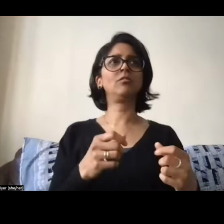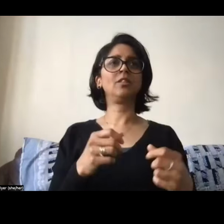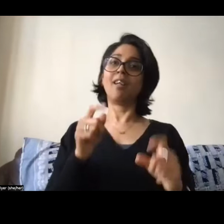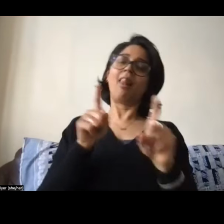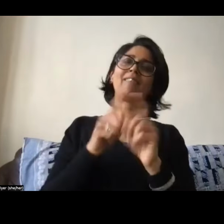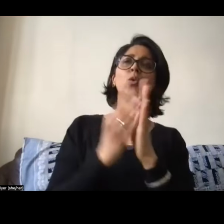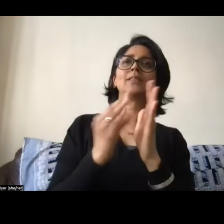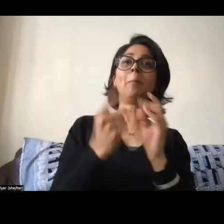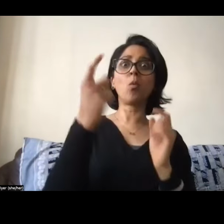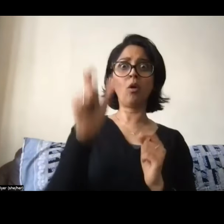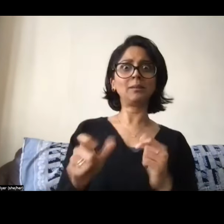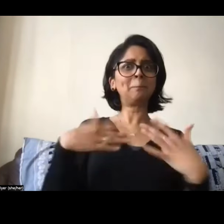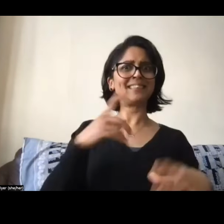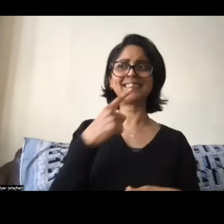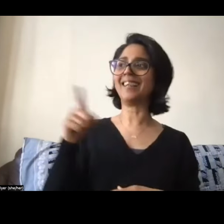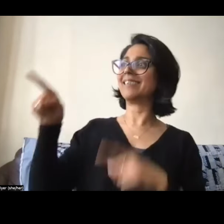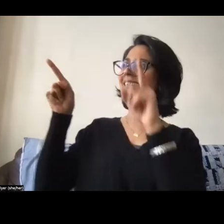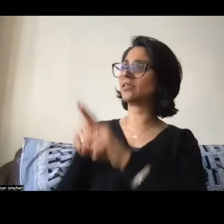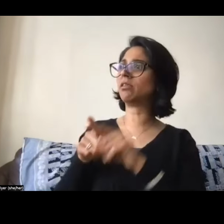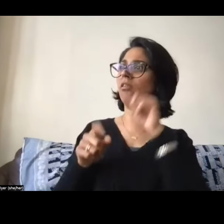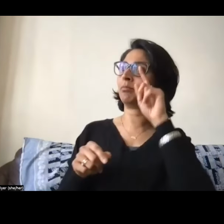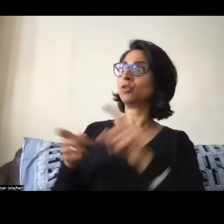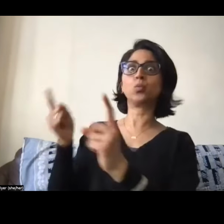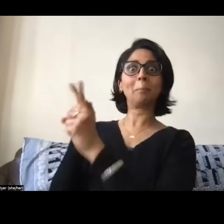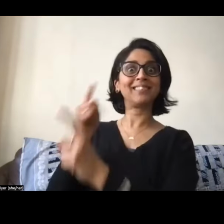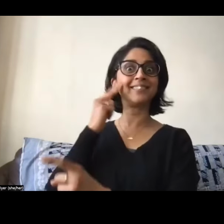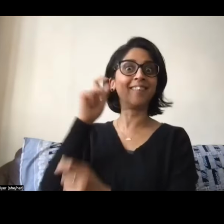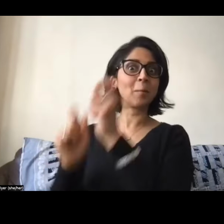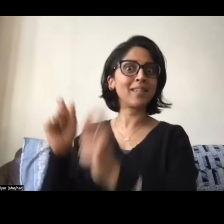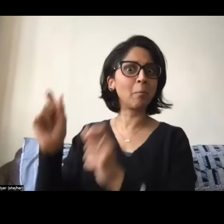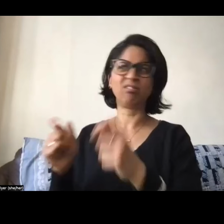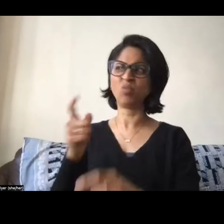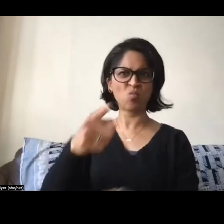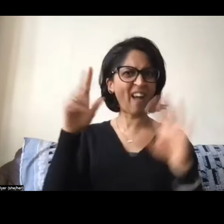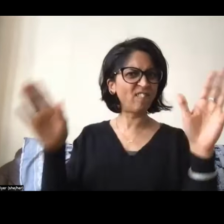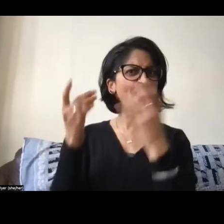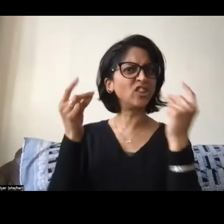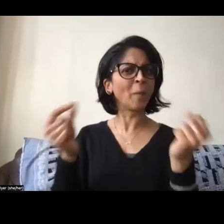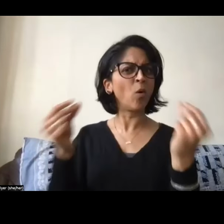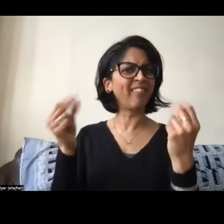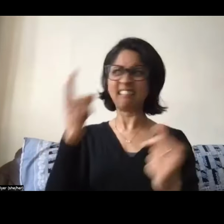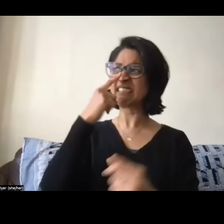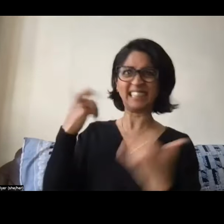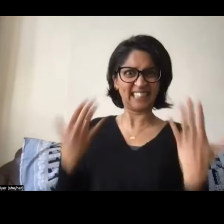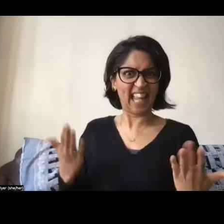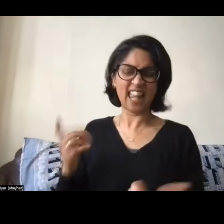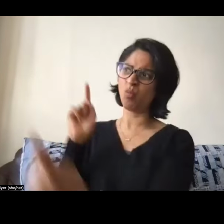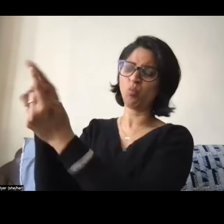that they needed to adjust individually to match the expectations of society here. And then when they went to meet